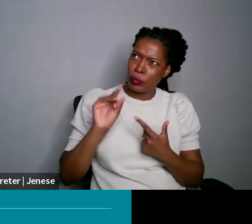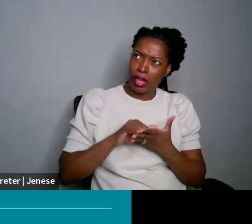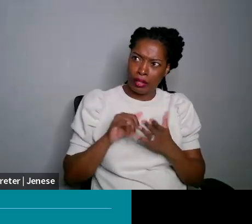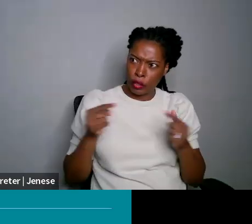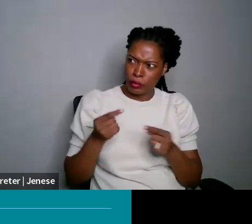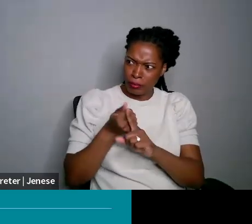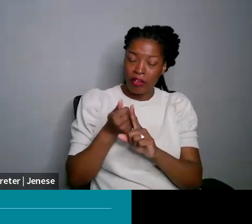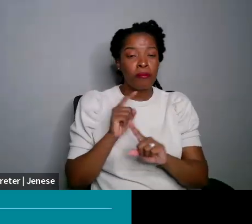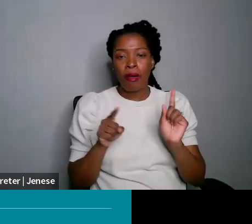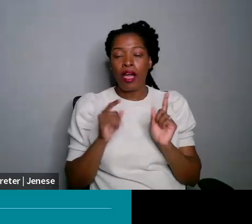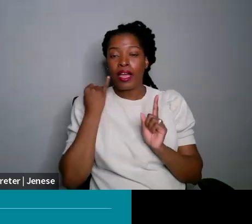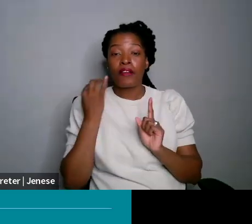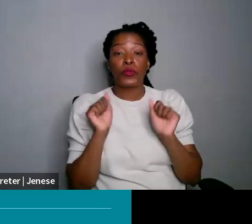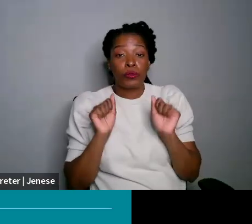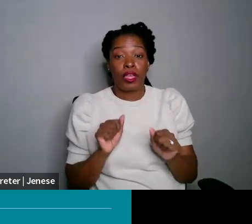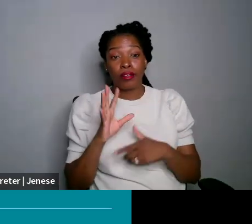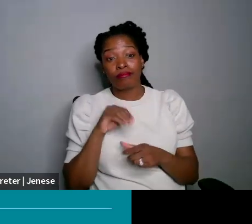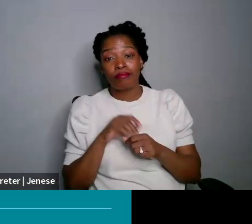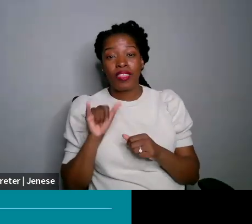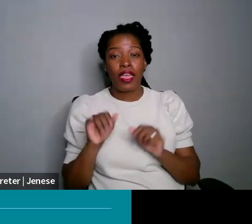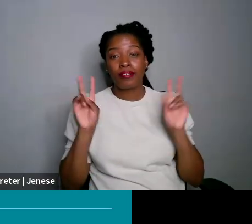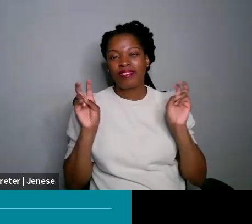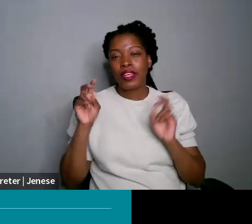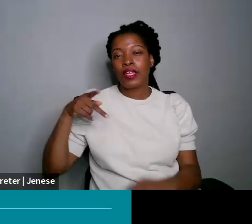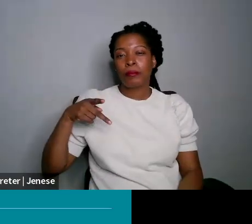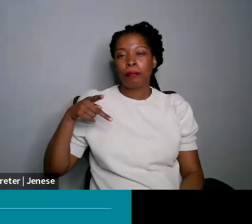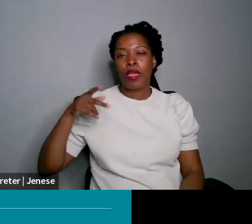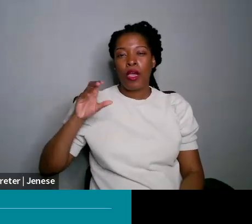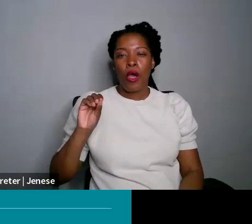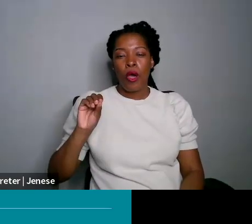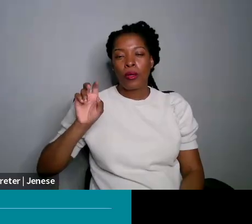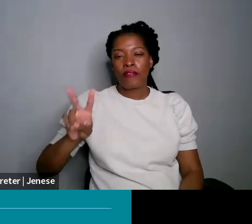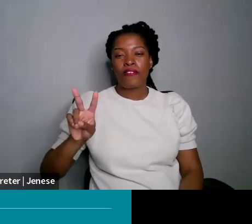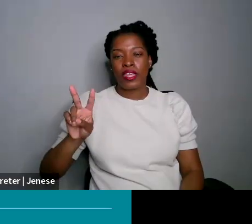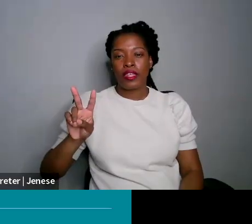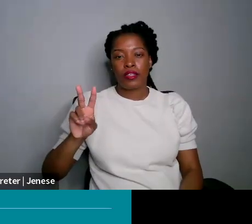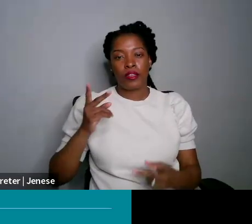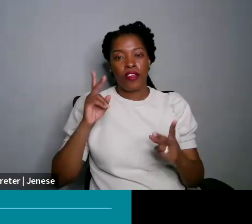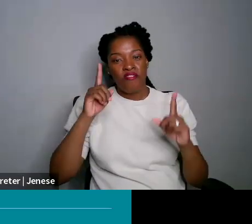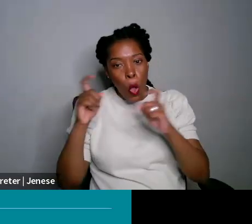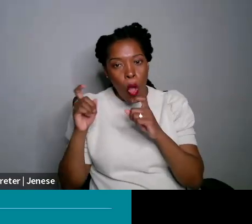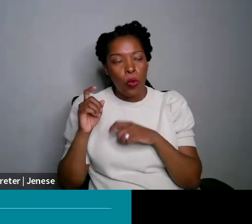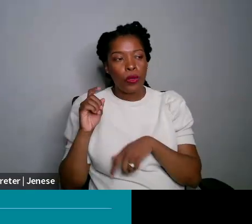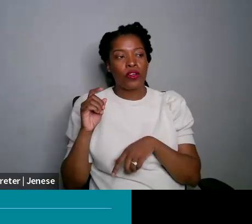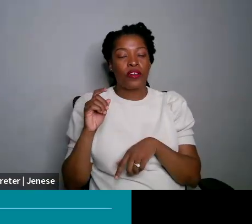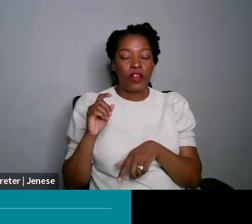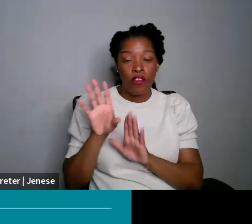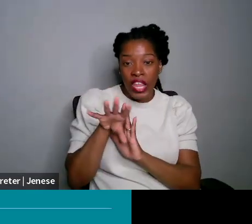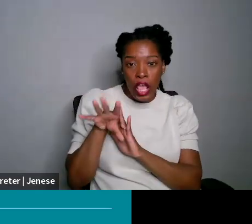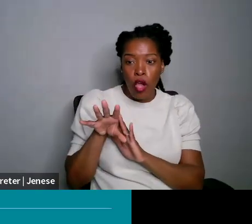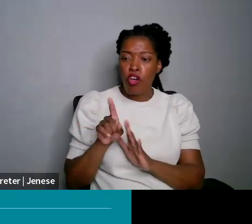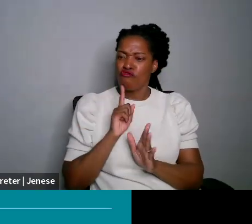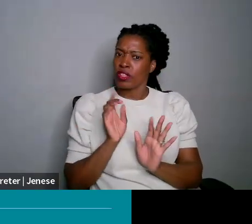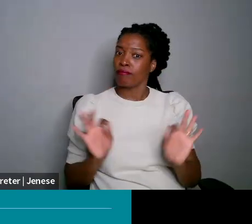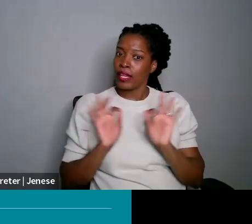that, those kinds of what we call POV or point of view um, kind of photos or videos are really meaningful. And also for